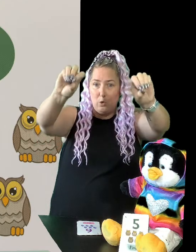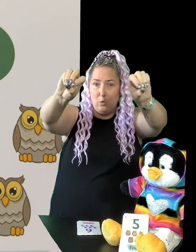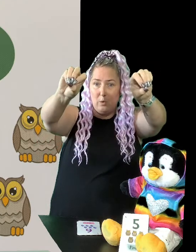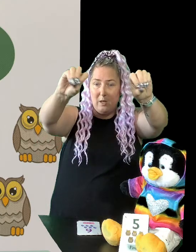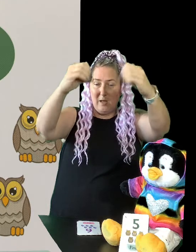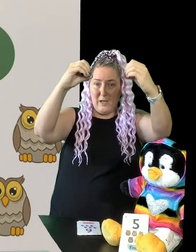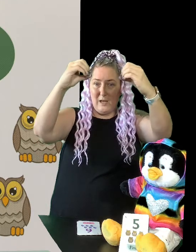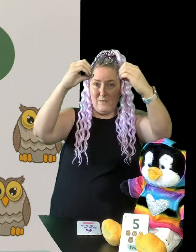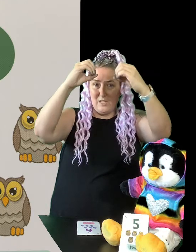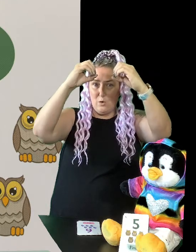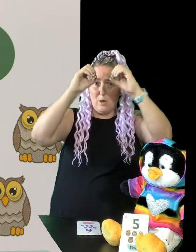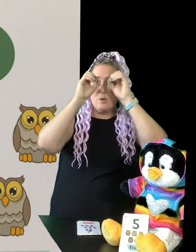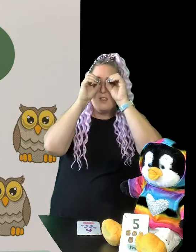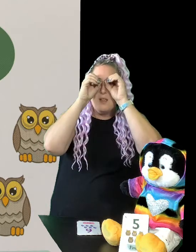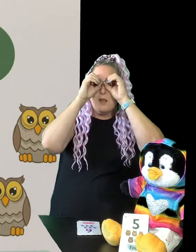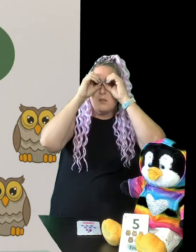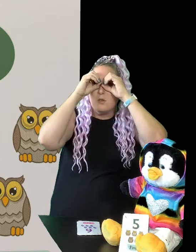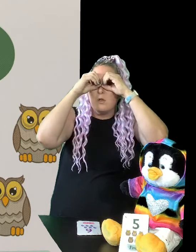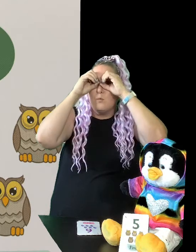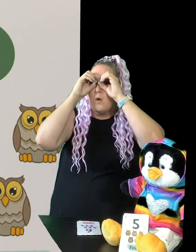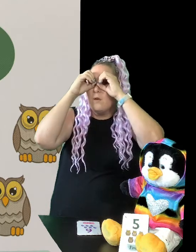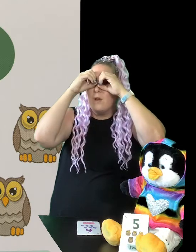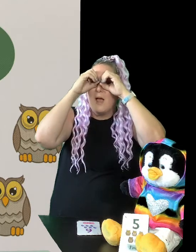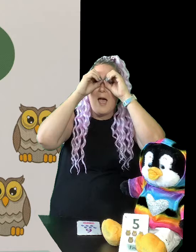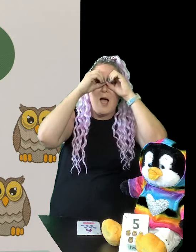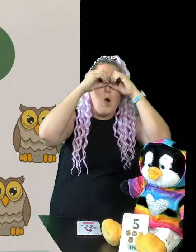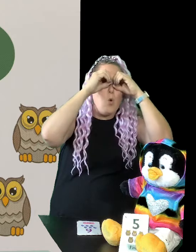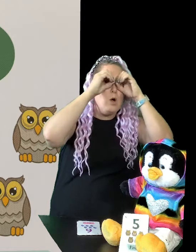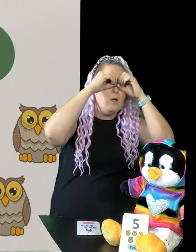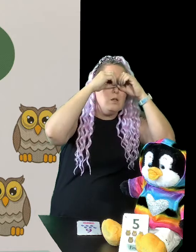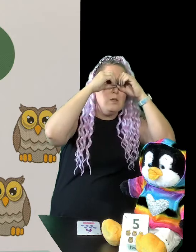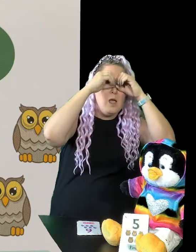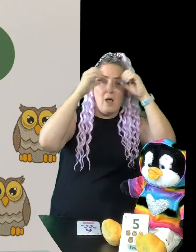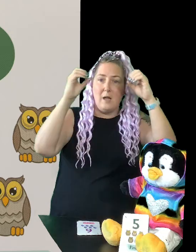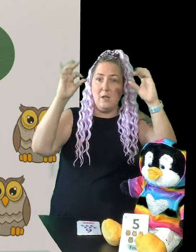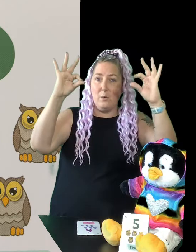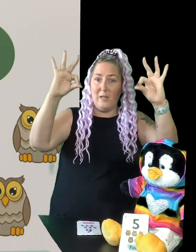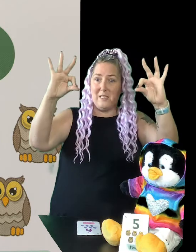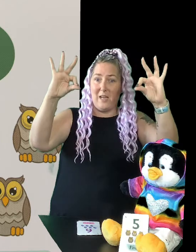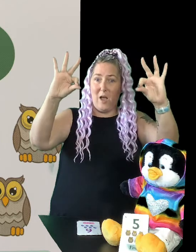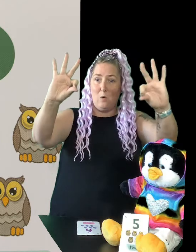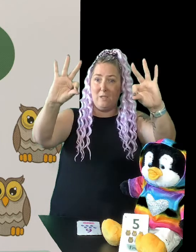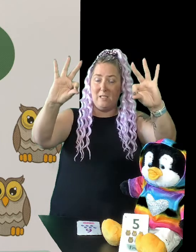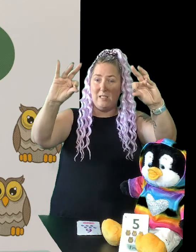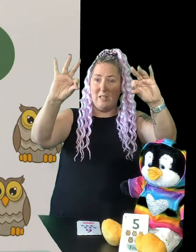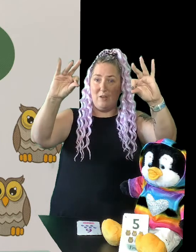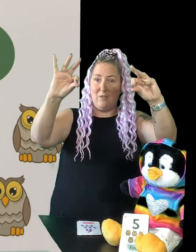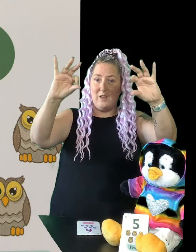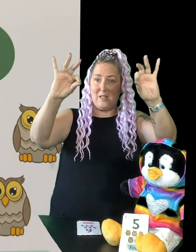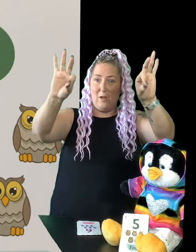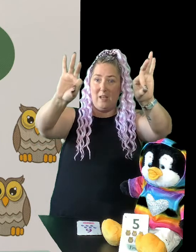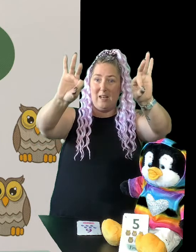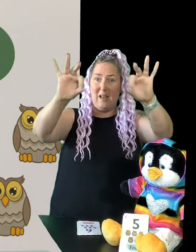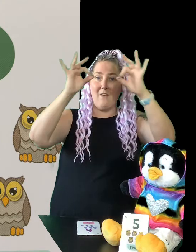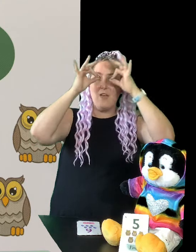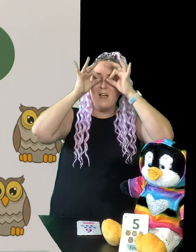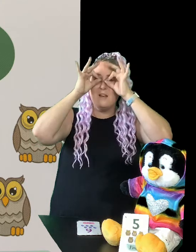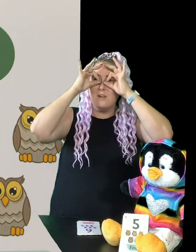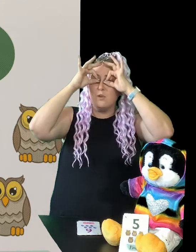2 kind of zeros and circle them around. Owl. Another way to sign owl is to stick your fingers out like in an F hand and do